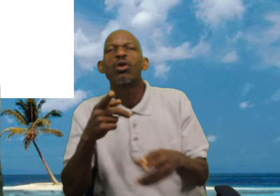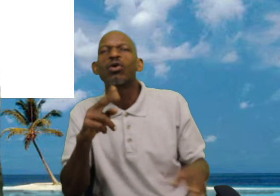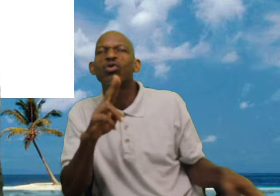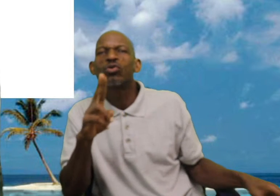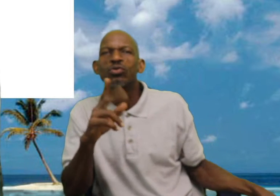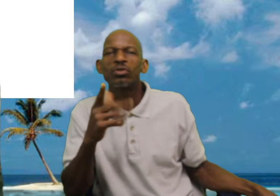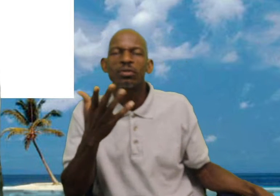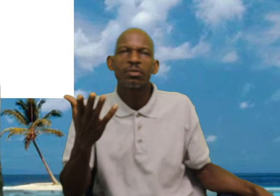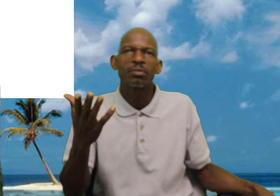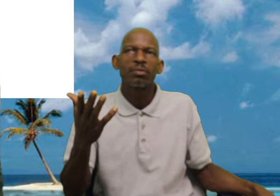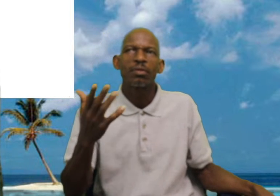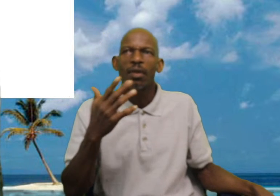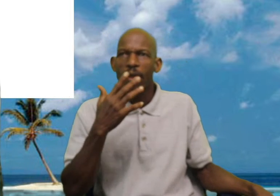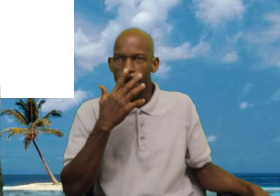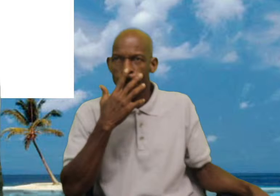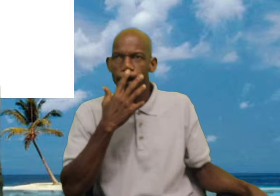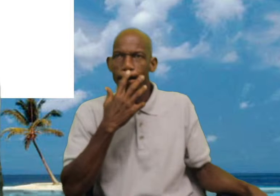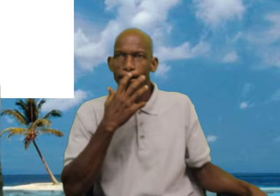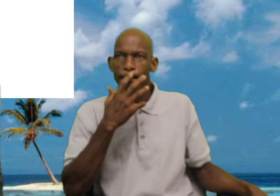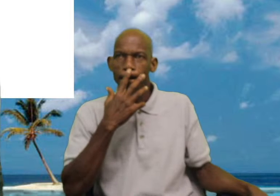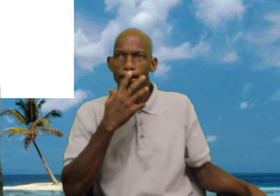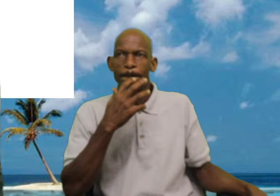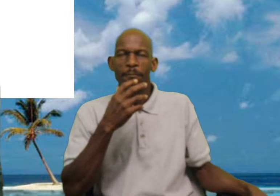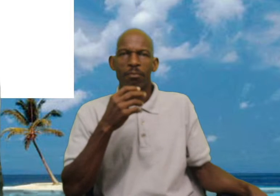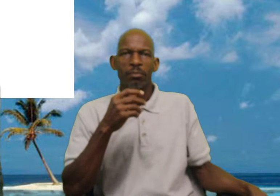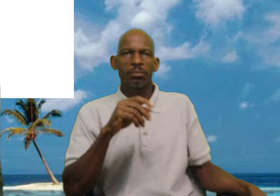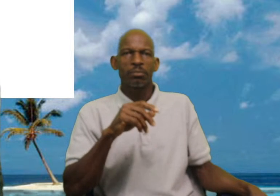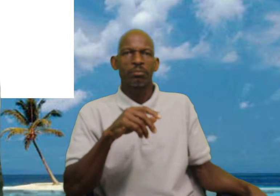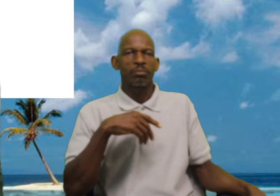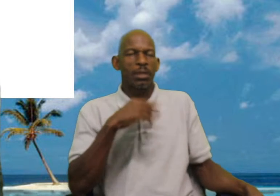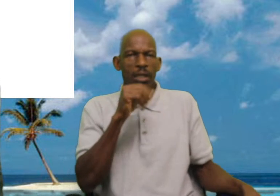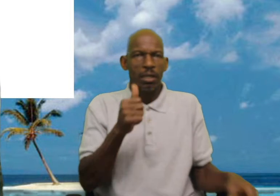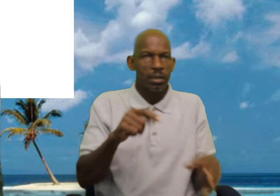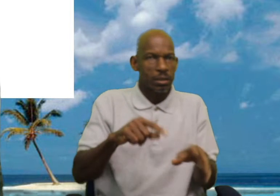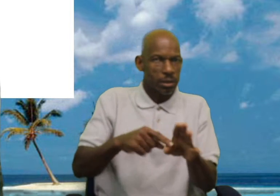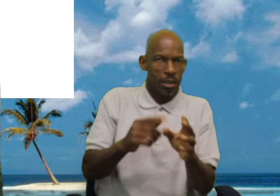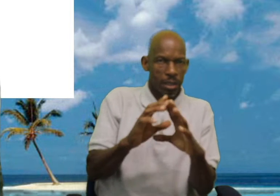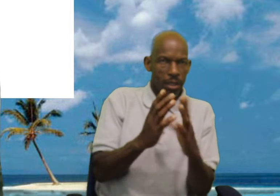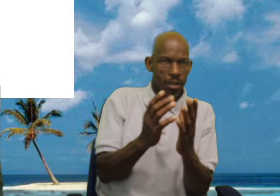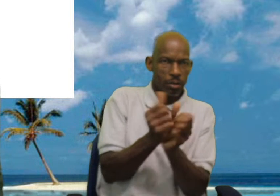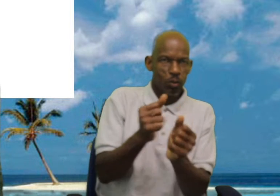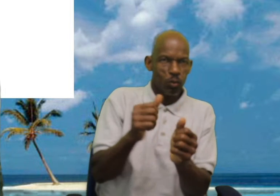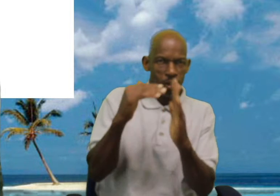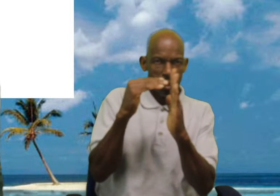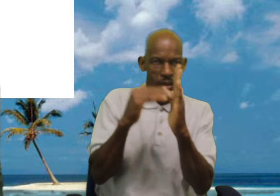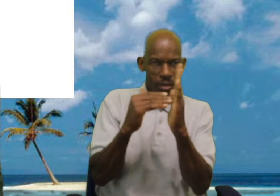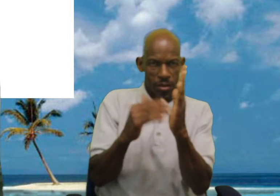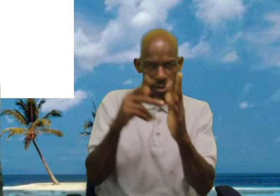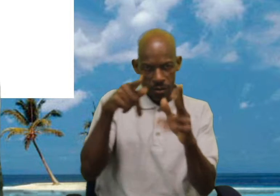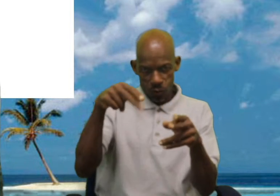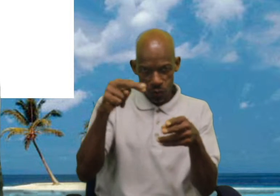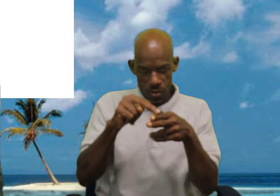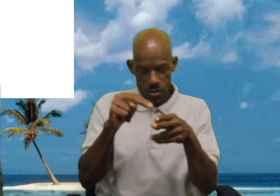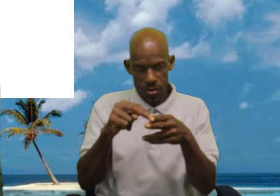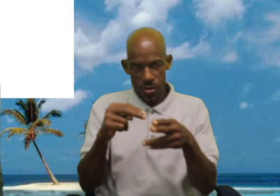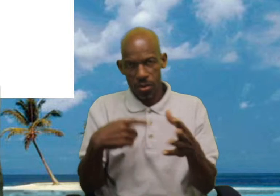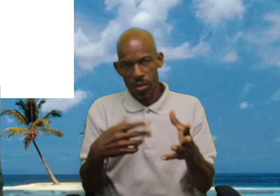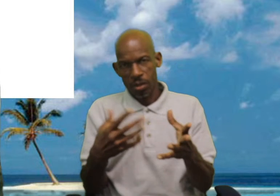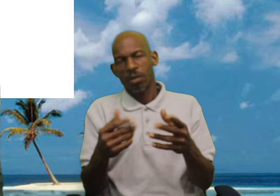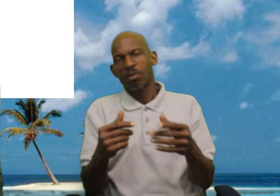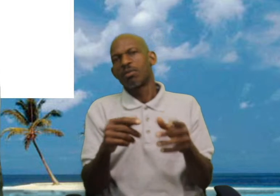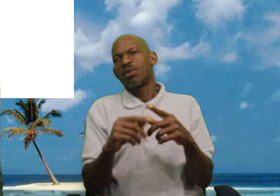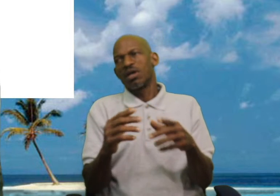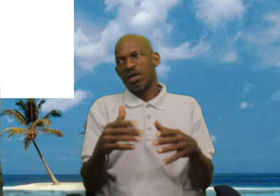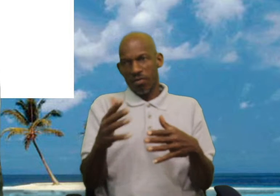use? Now, I did not start the class giving you the list of pronouns, but I will do that now after you give me this to see what you